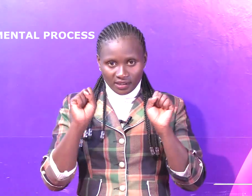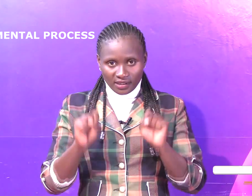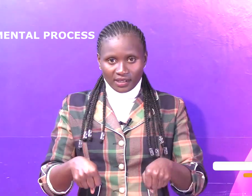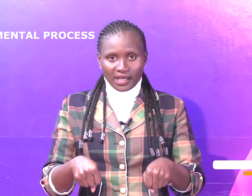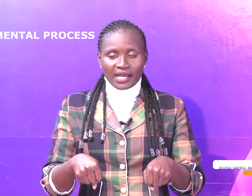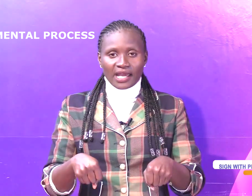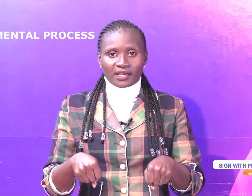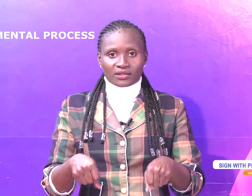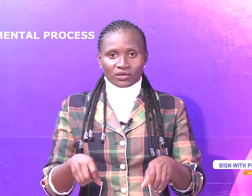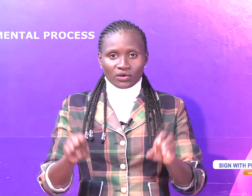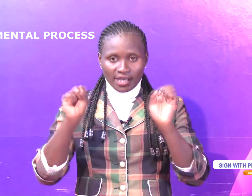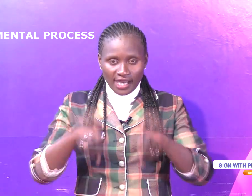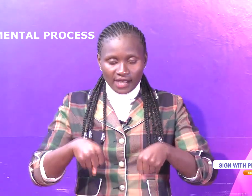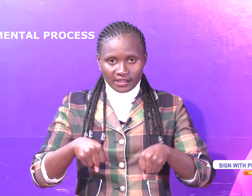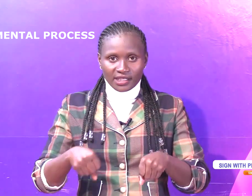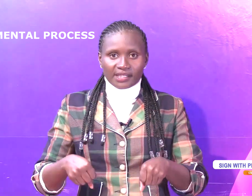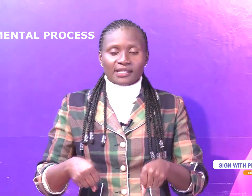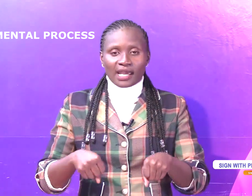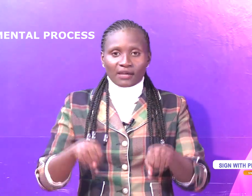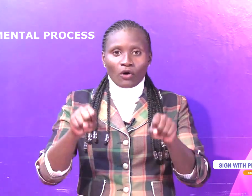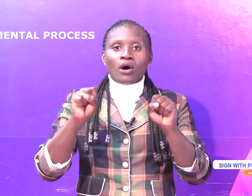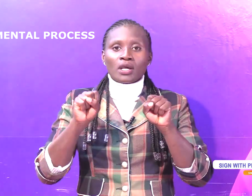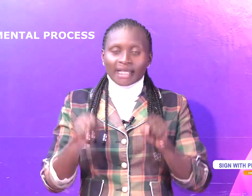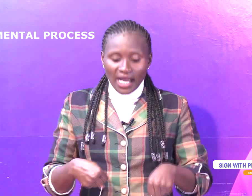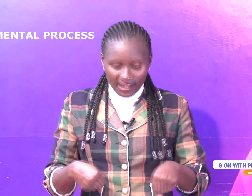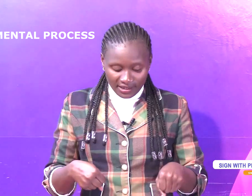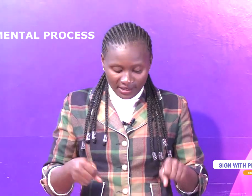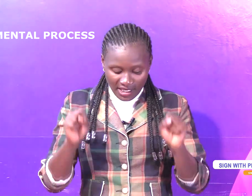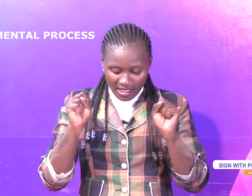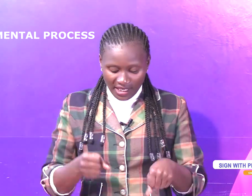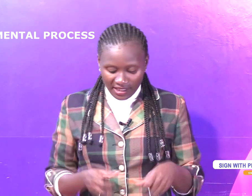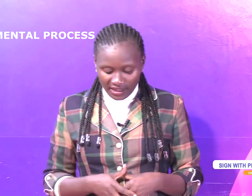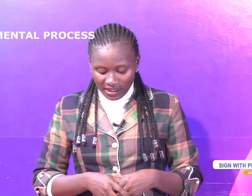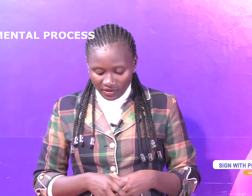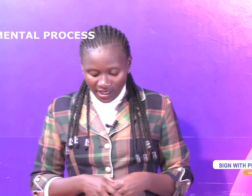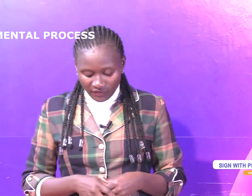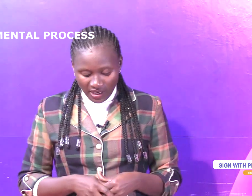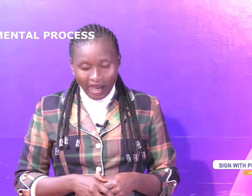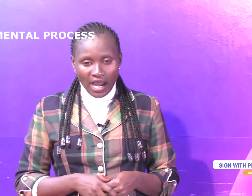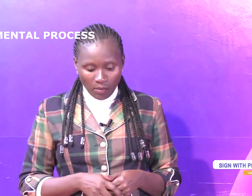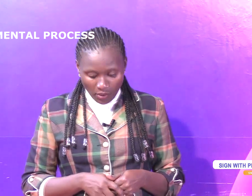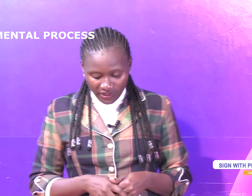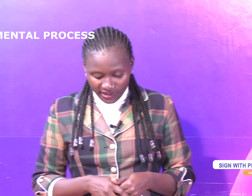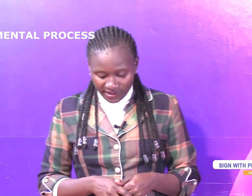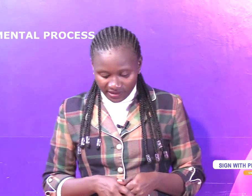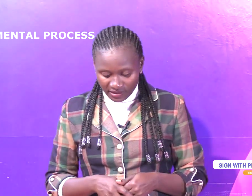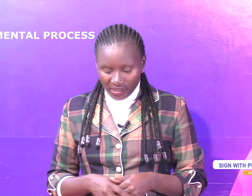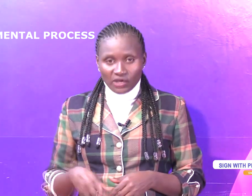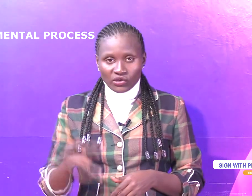Can I? So can. This is the sign for can, can. And then you have hypothesis. So using a